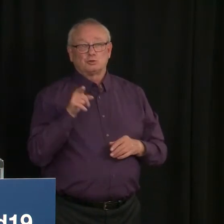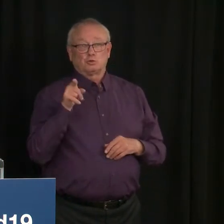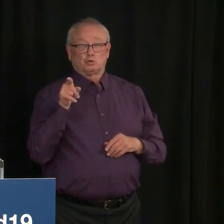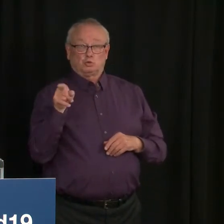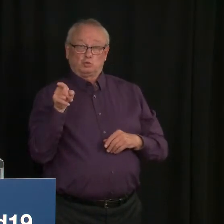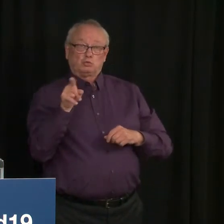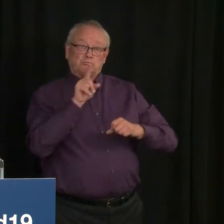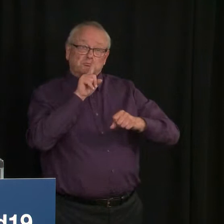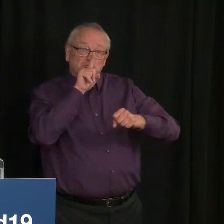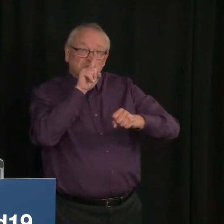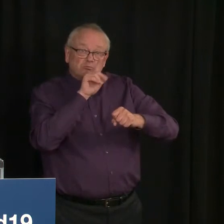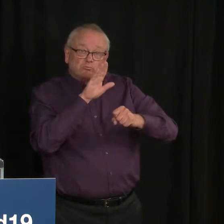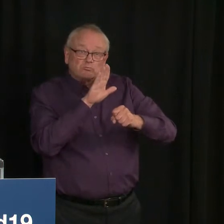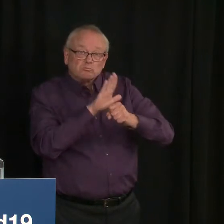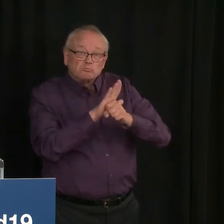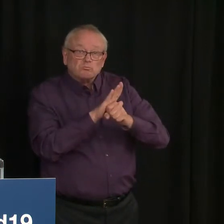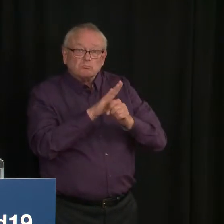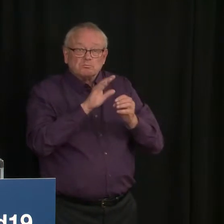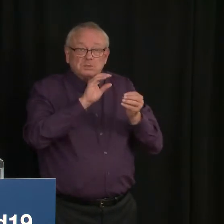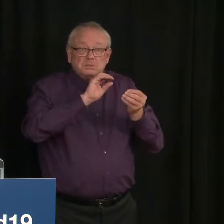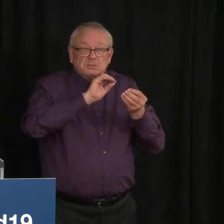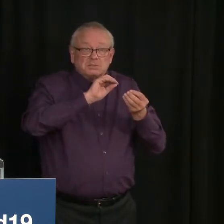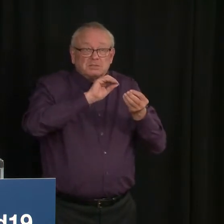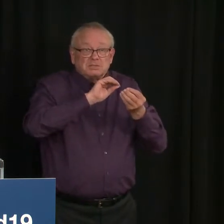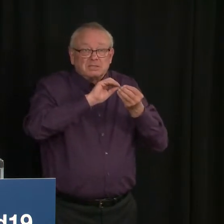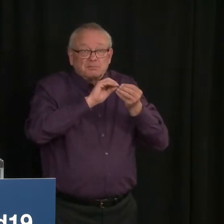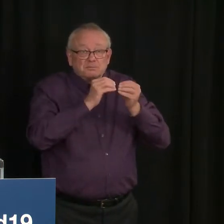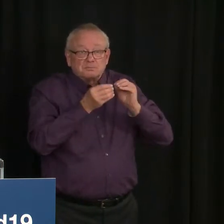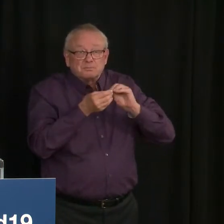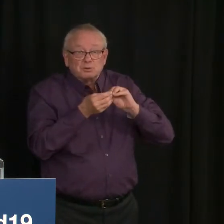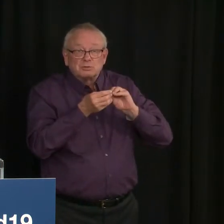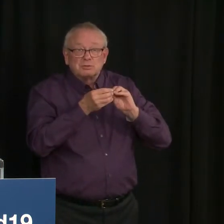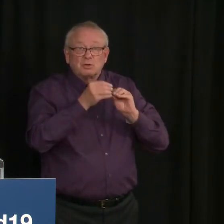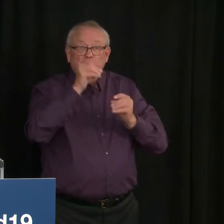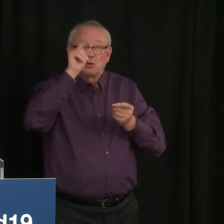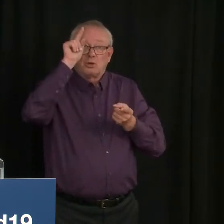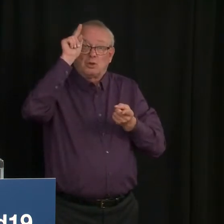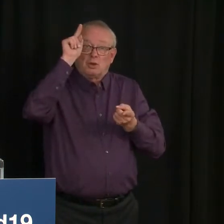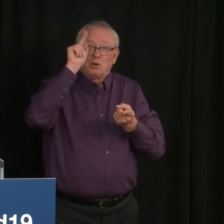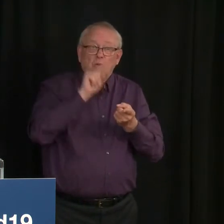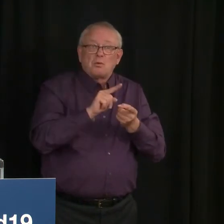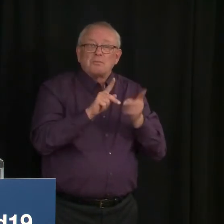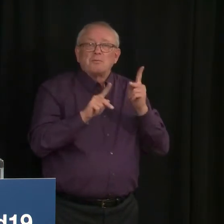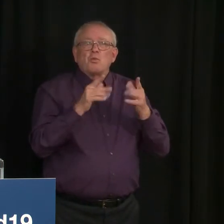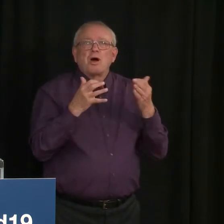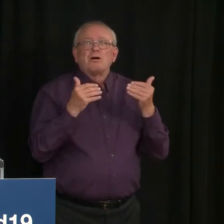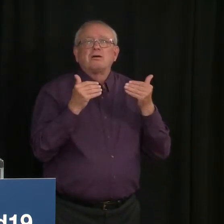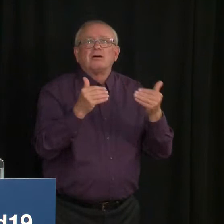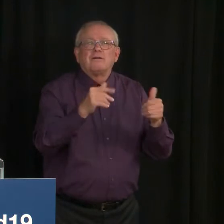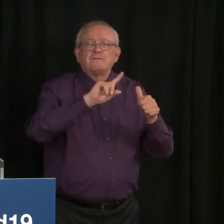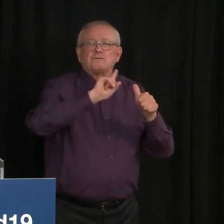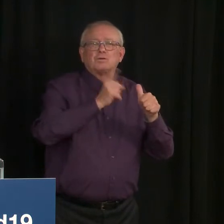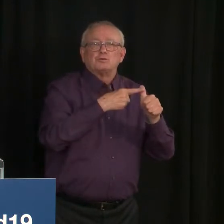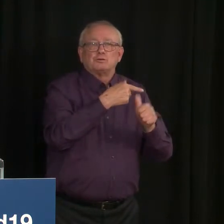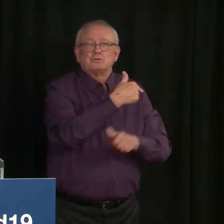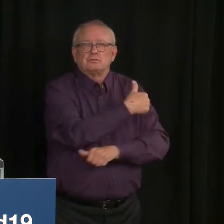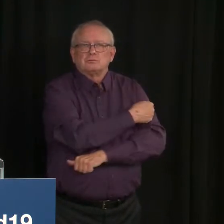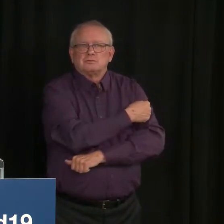drop in the demand for the first dose of vaccine, and what do you attribute it